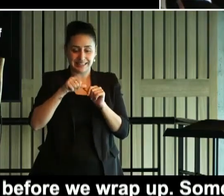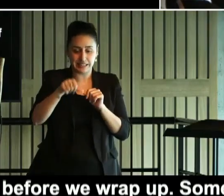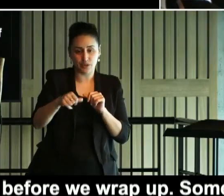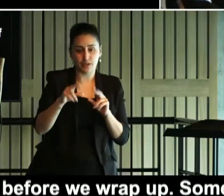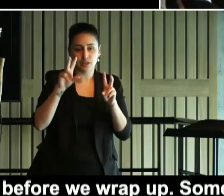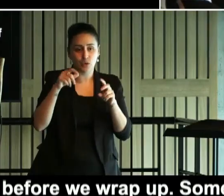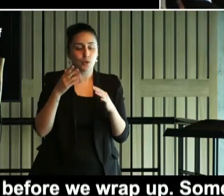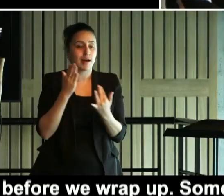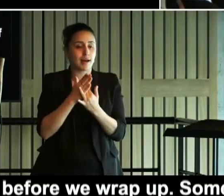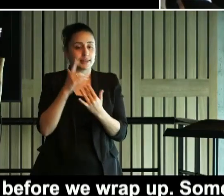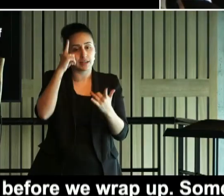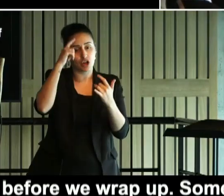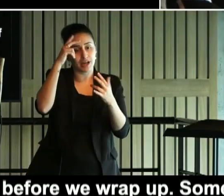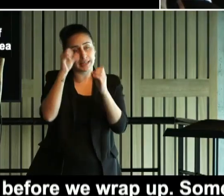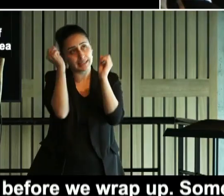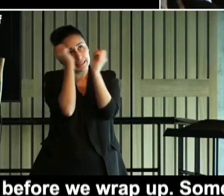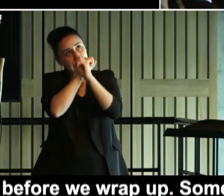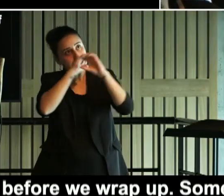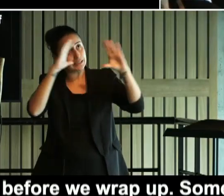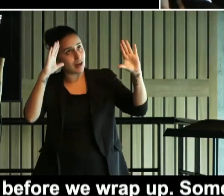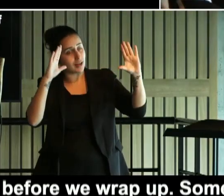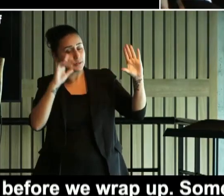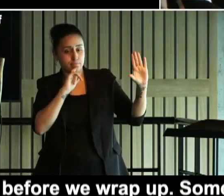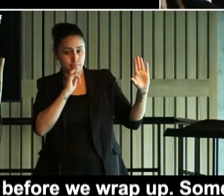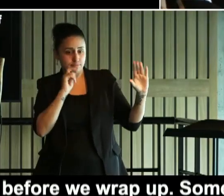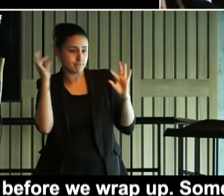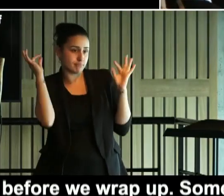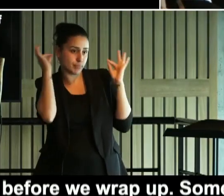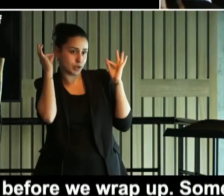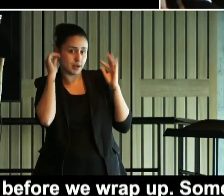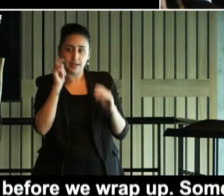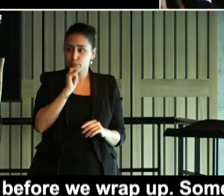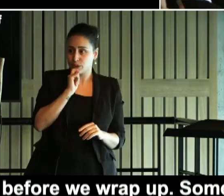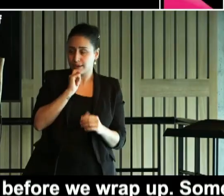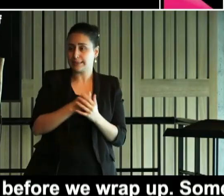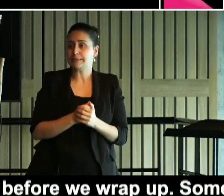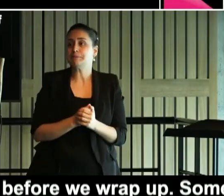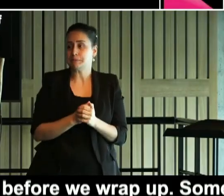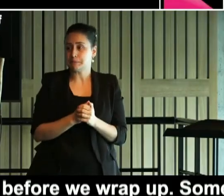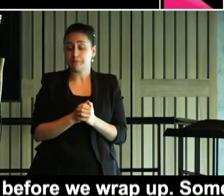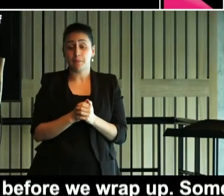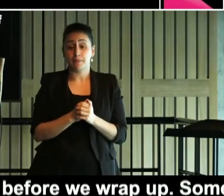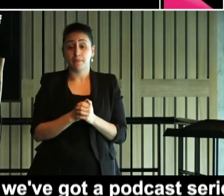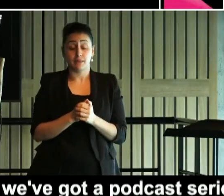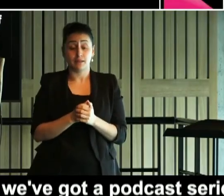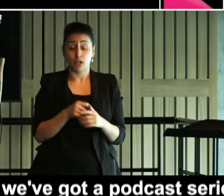Ideas and Insights Podcast. We have launched the third